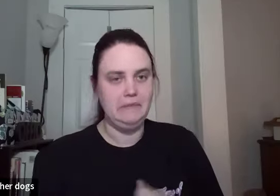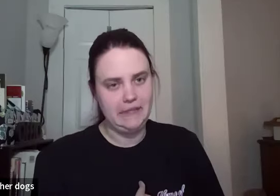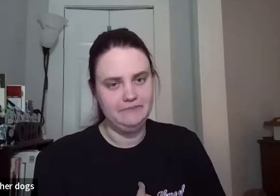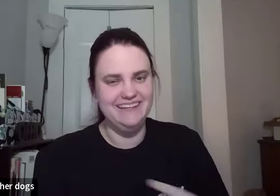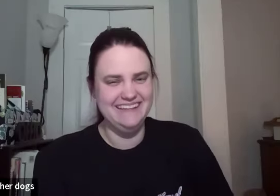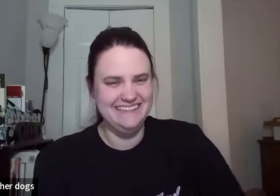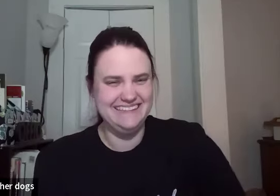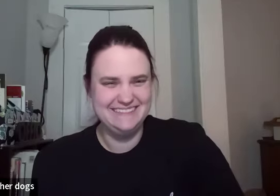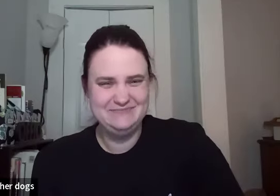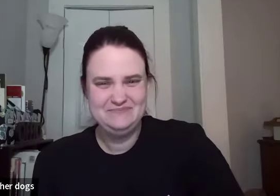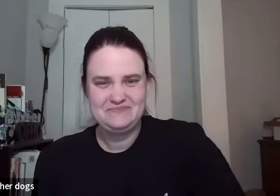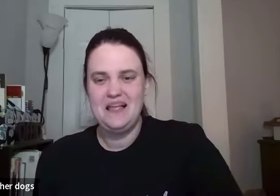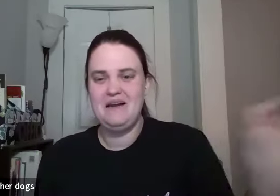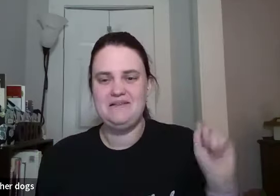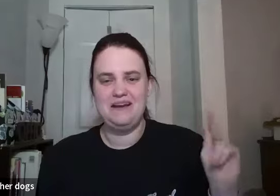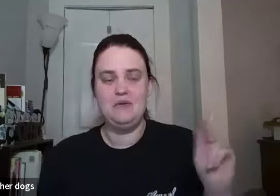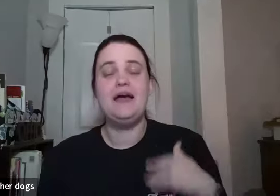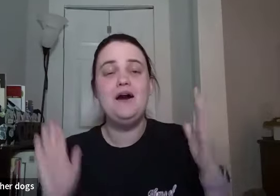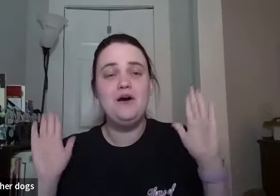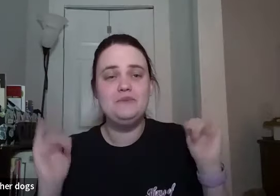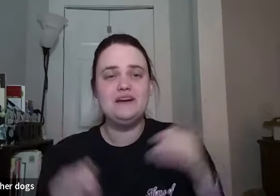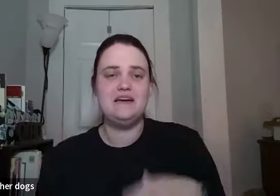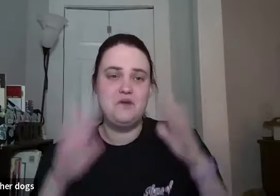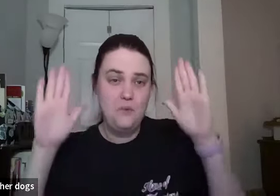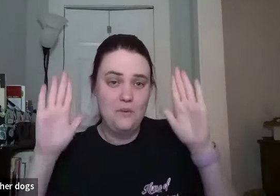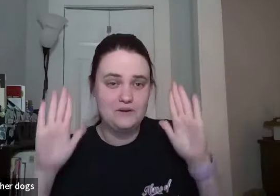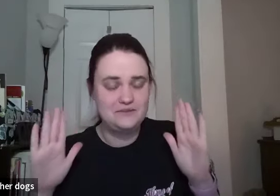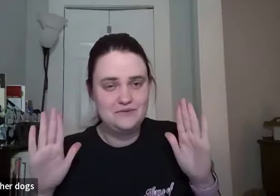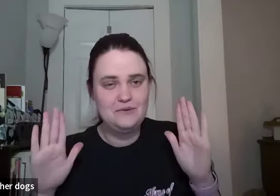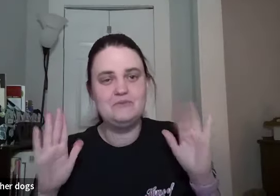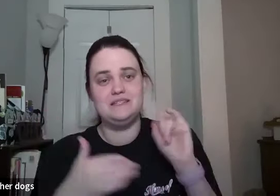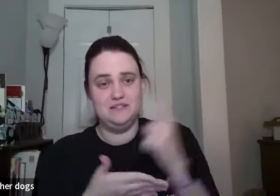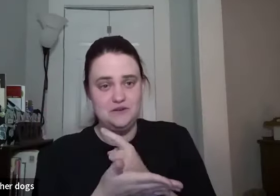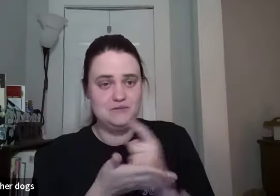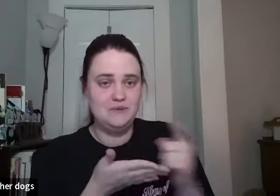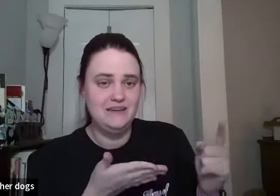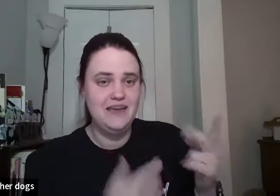me. All right. Well, I hope you guys have a wonderful rest of y'all's week,